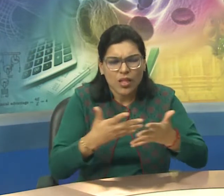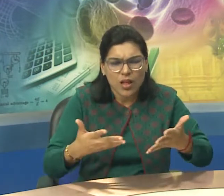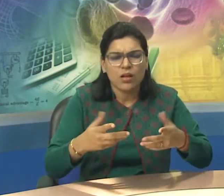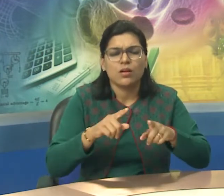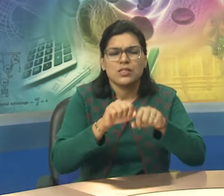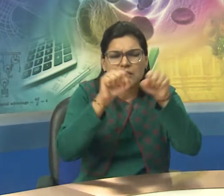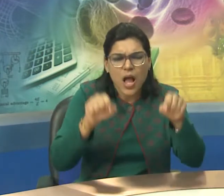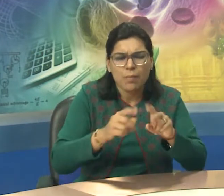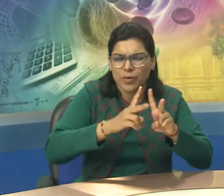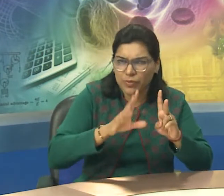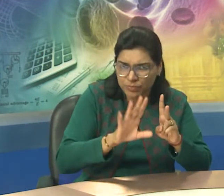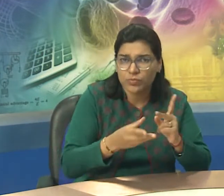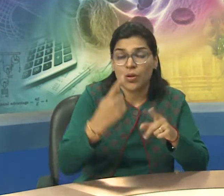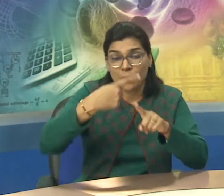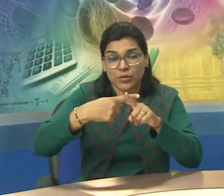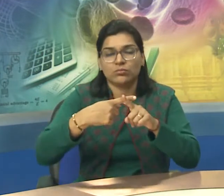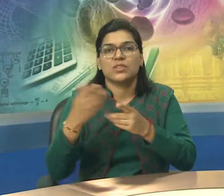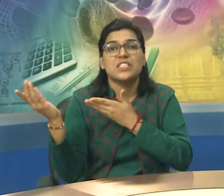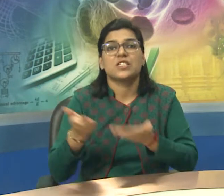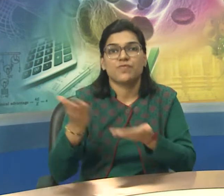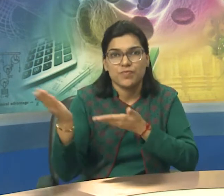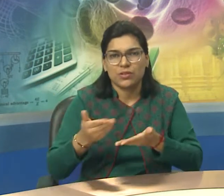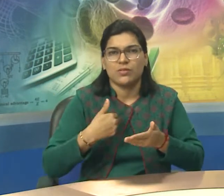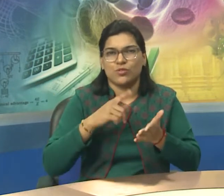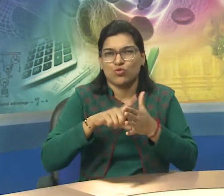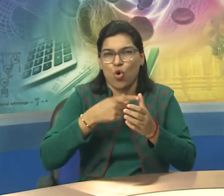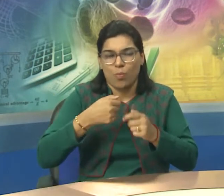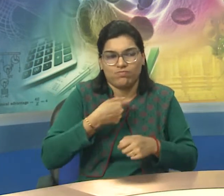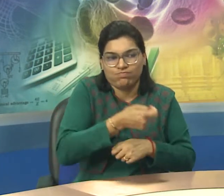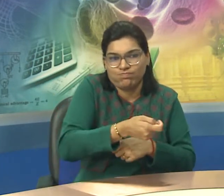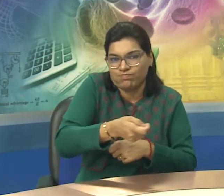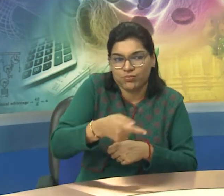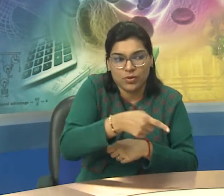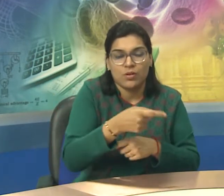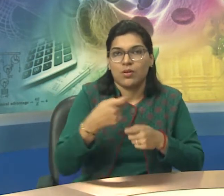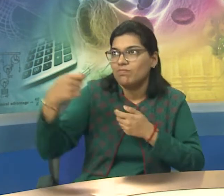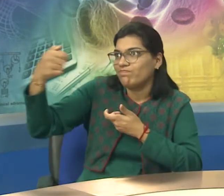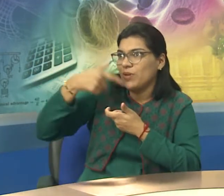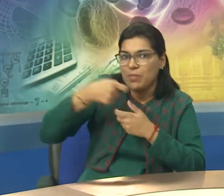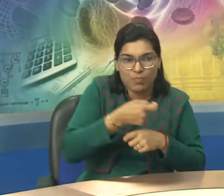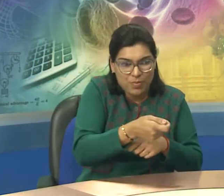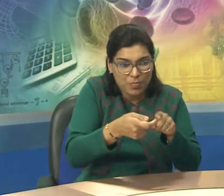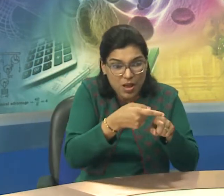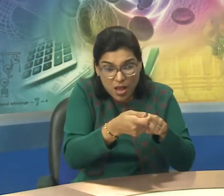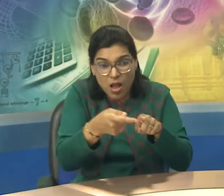BPO share their work or responsibility related to business to BPO,